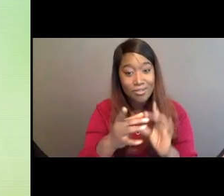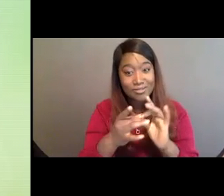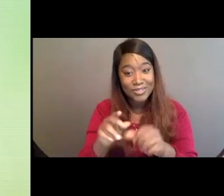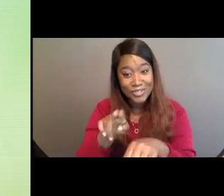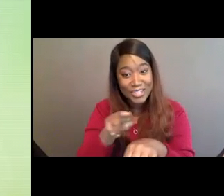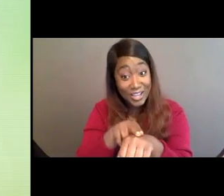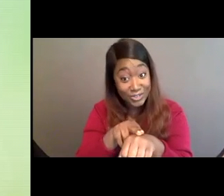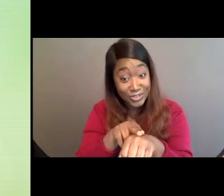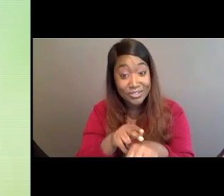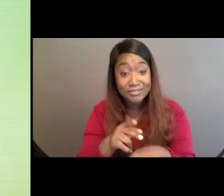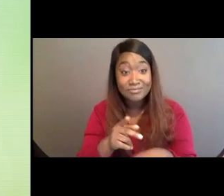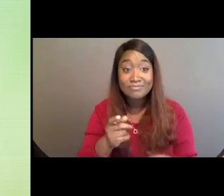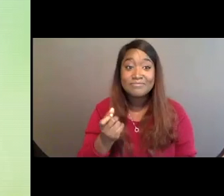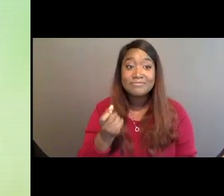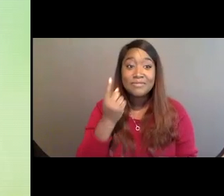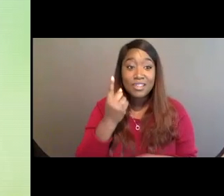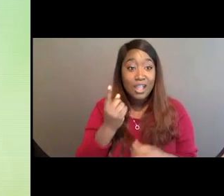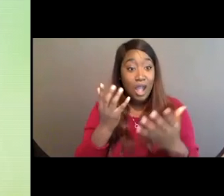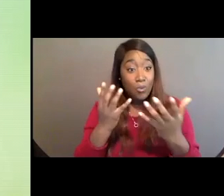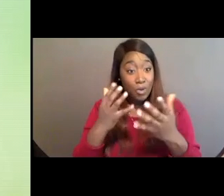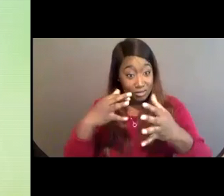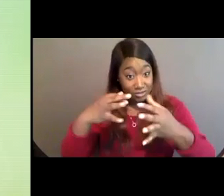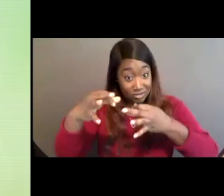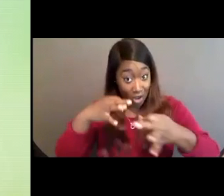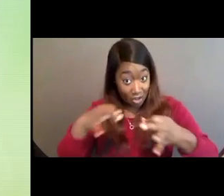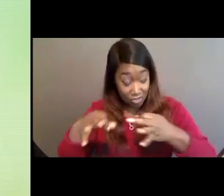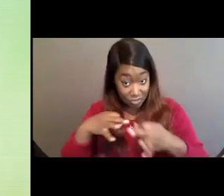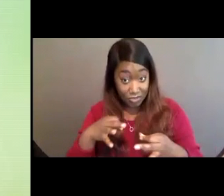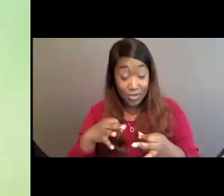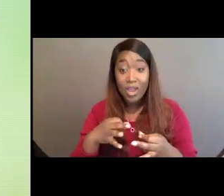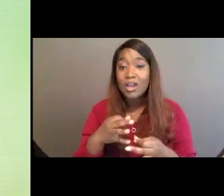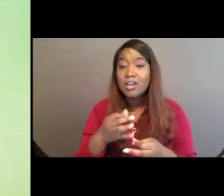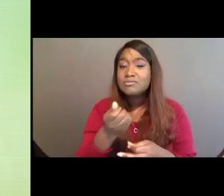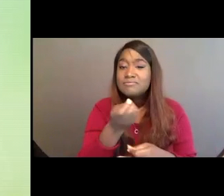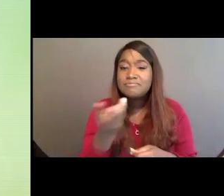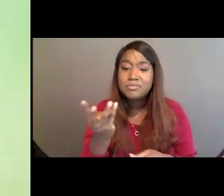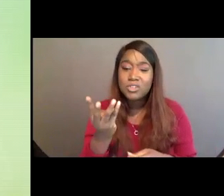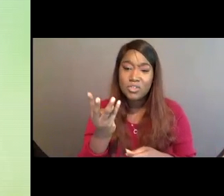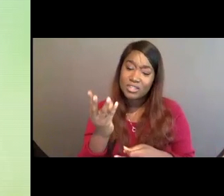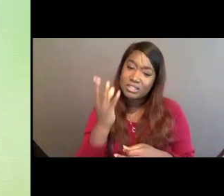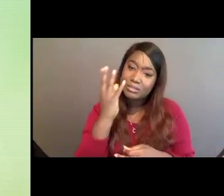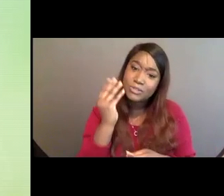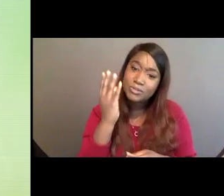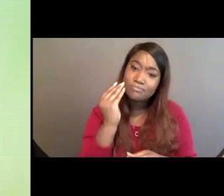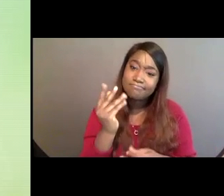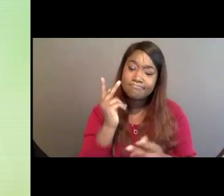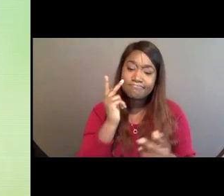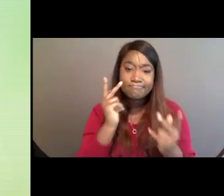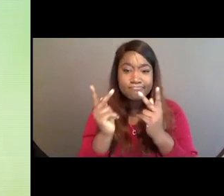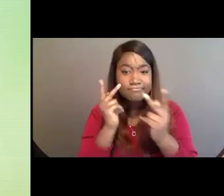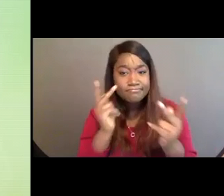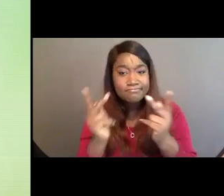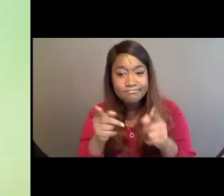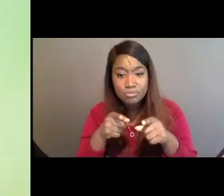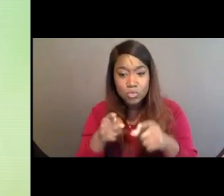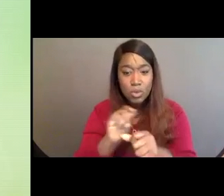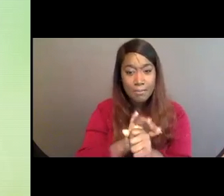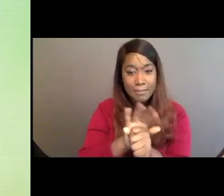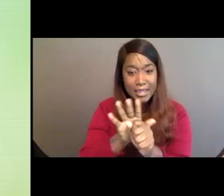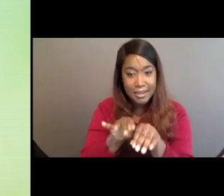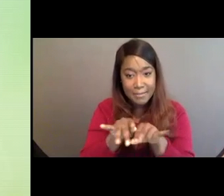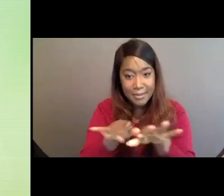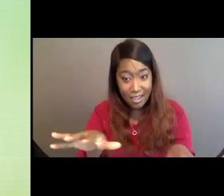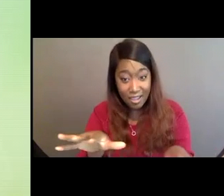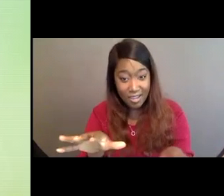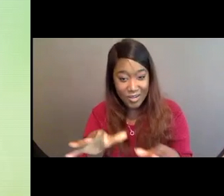I want to just talk through a little bit of sort of some of the experience that we're having in this pandemic quarantine mode,